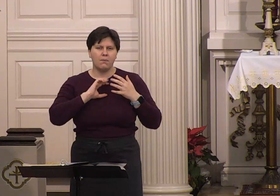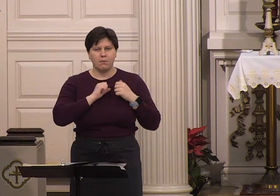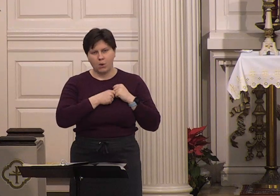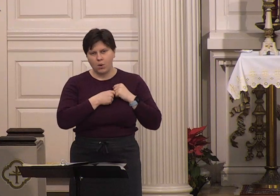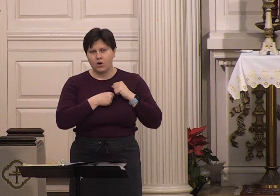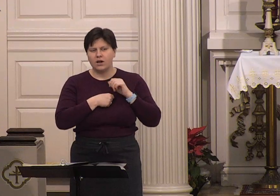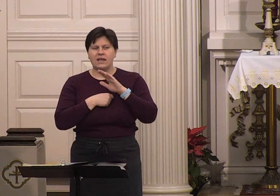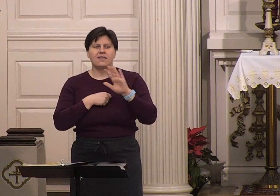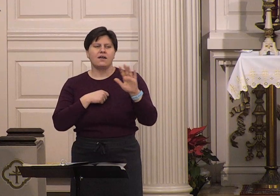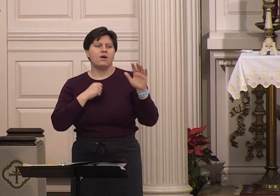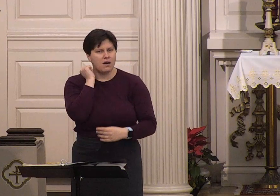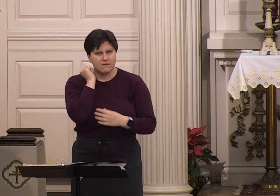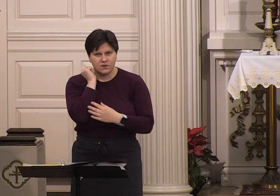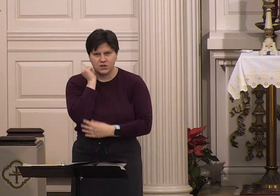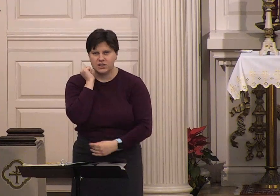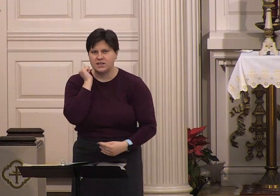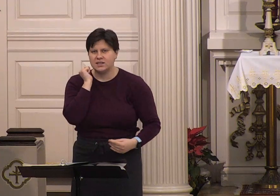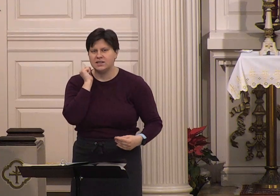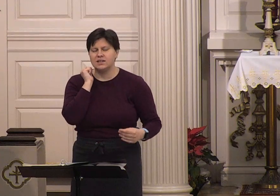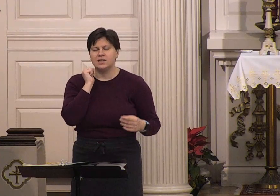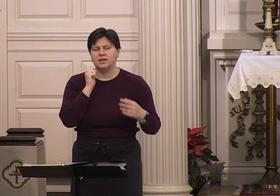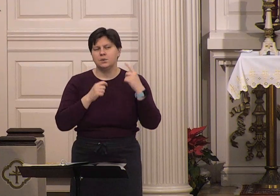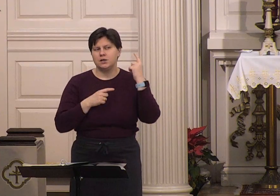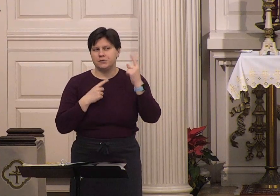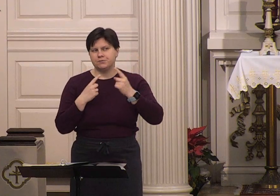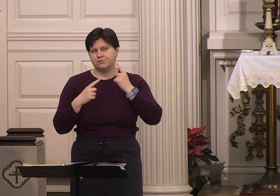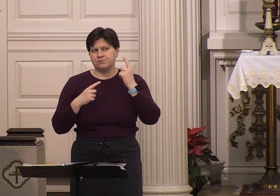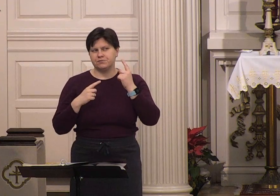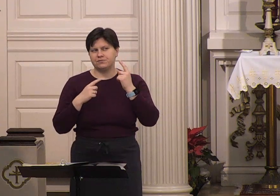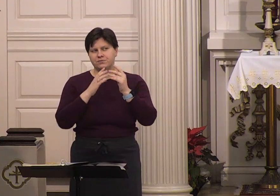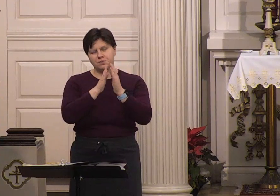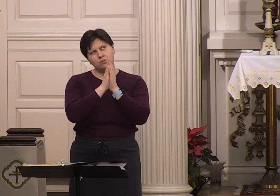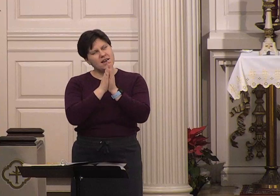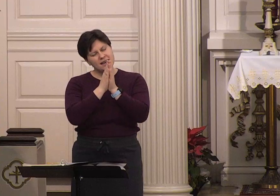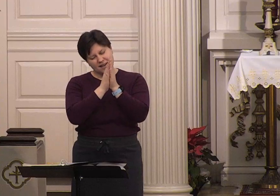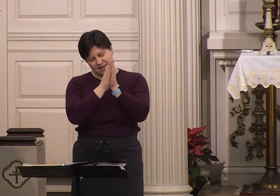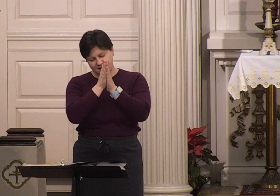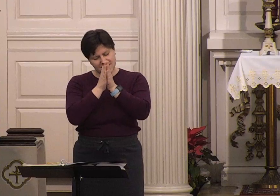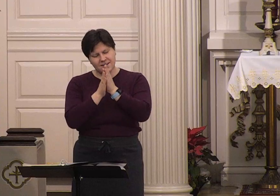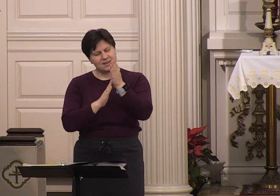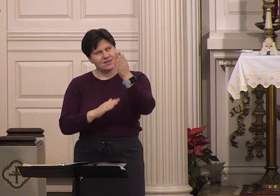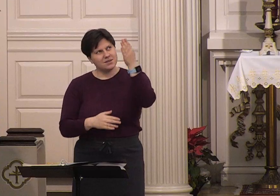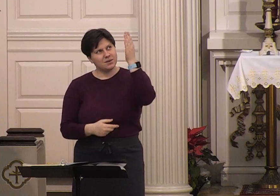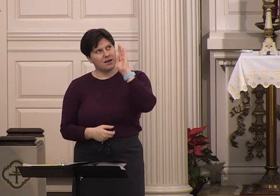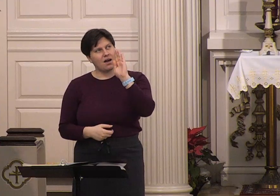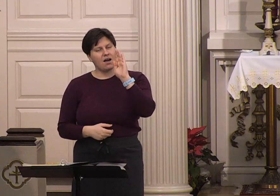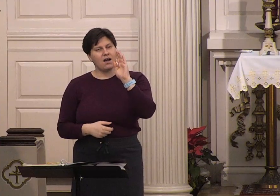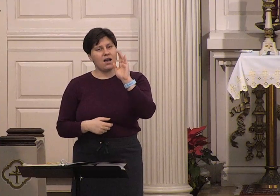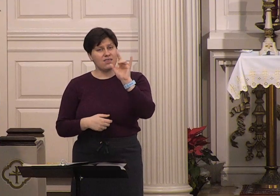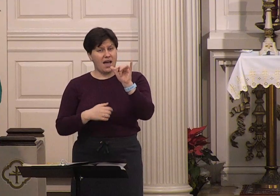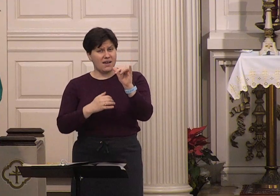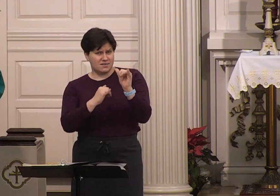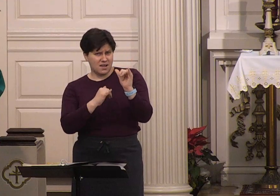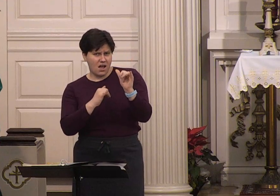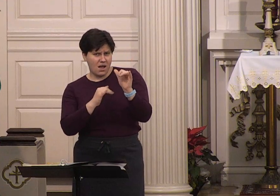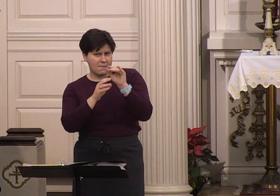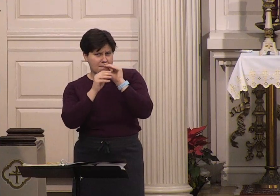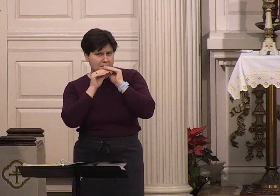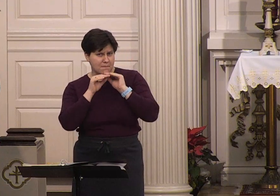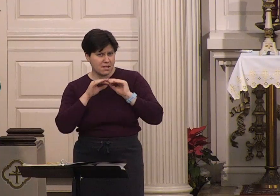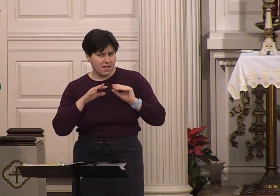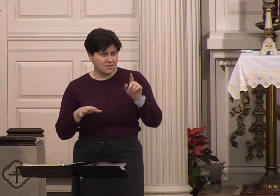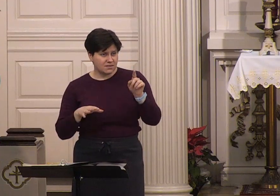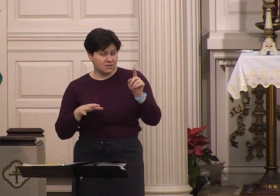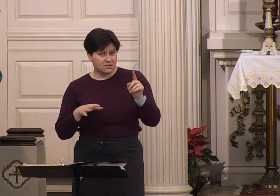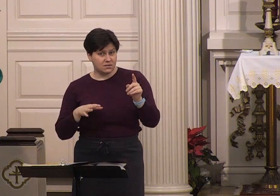poverty. We pray fervently to God that the same blessedness that has been planted in me and